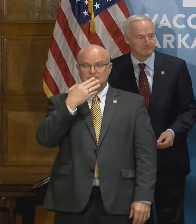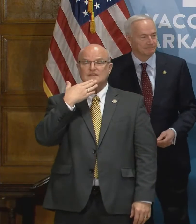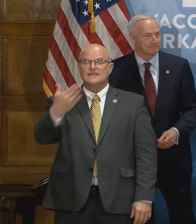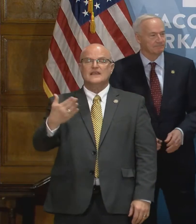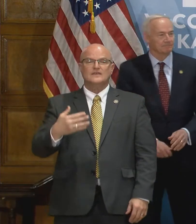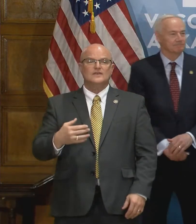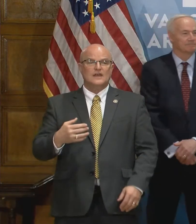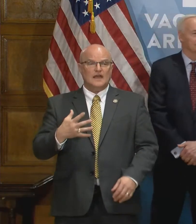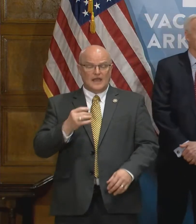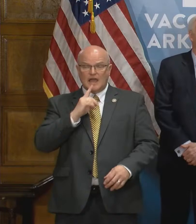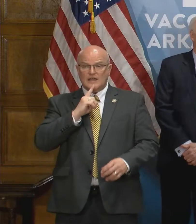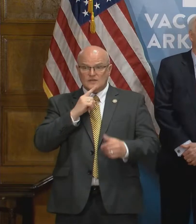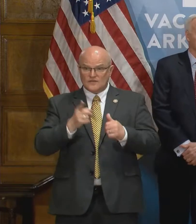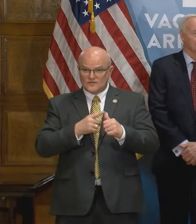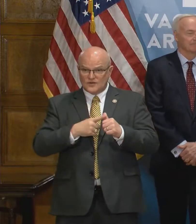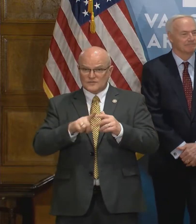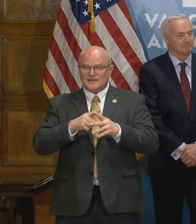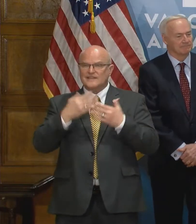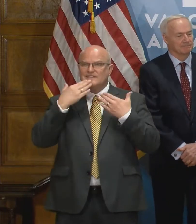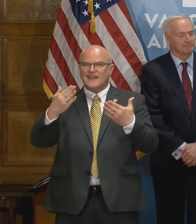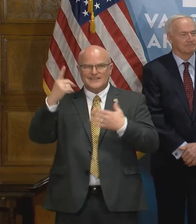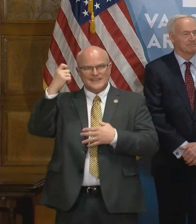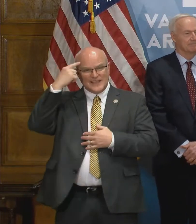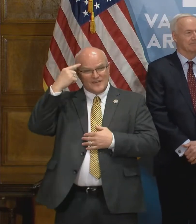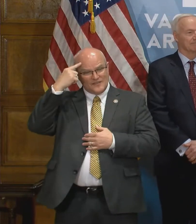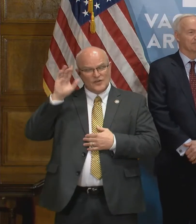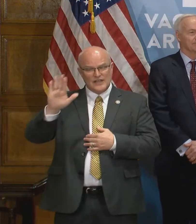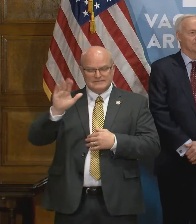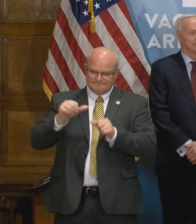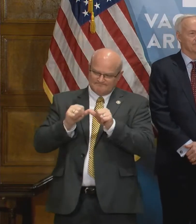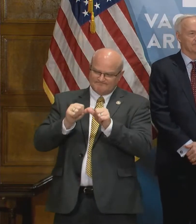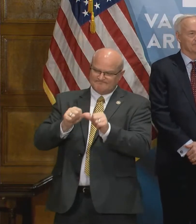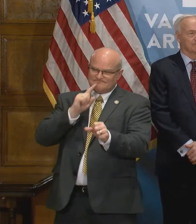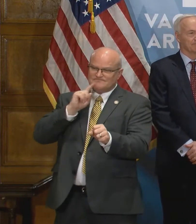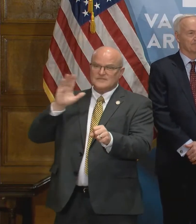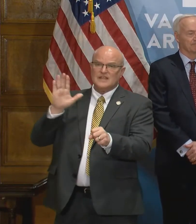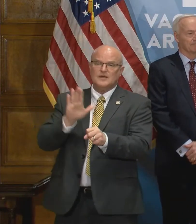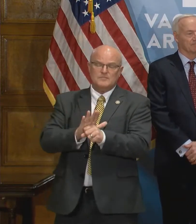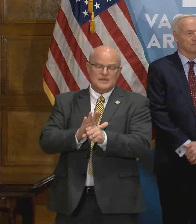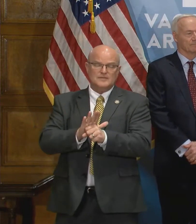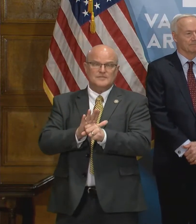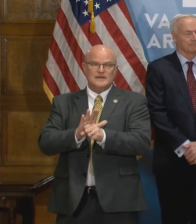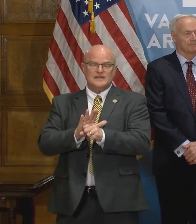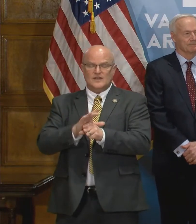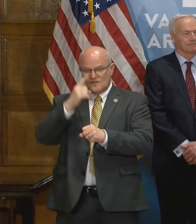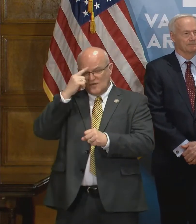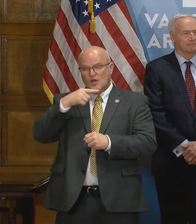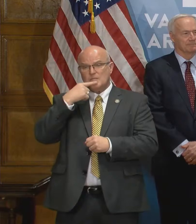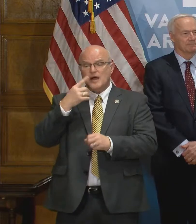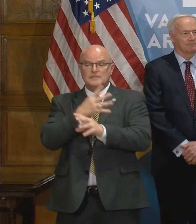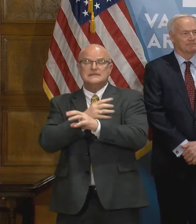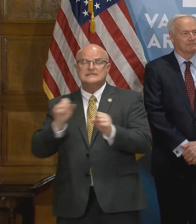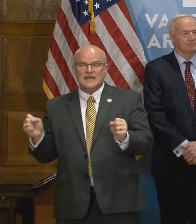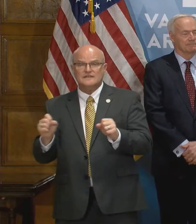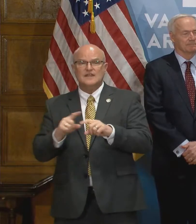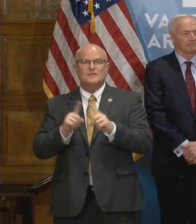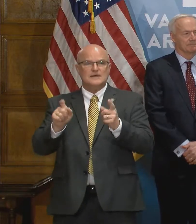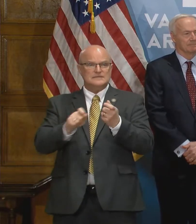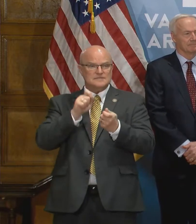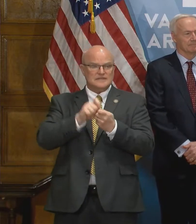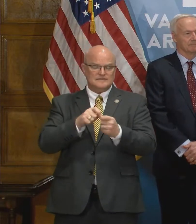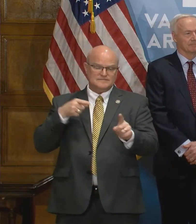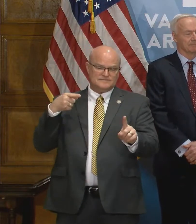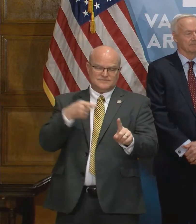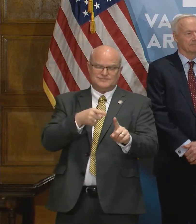Thank you, and I actually want to first begin by thanking the governor for his continued commitment to public safety in general, but specifically